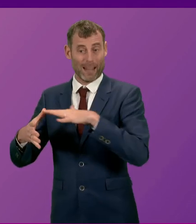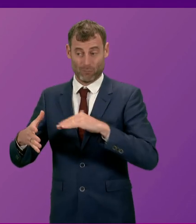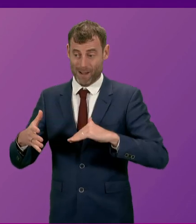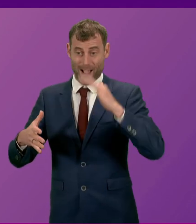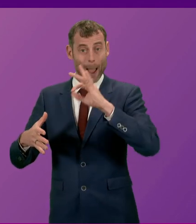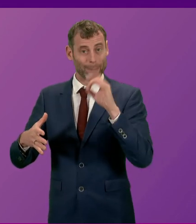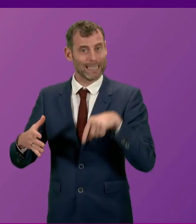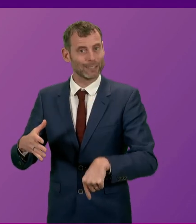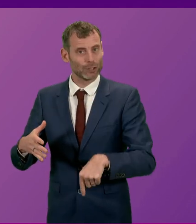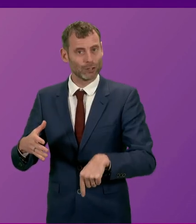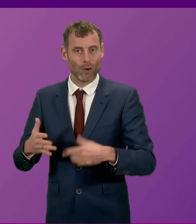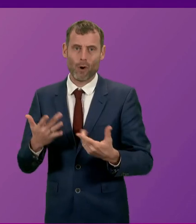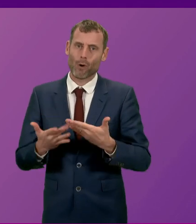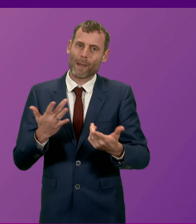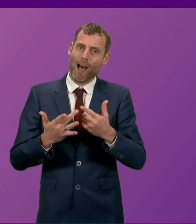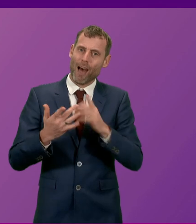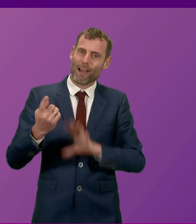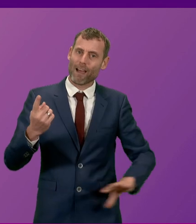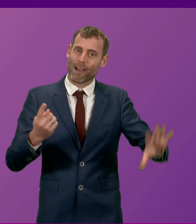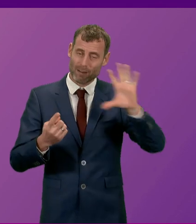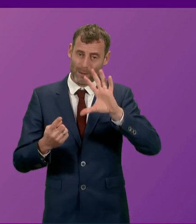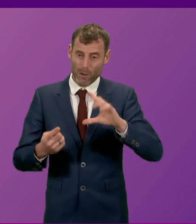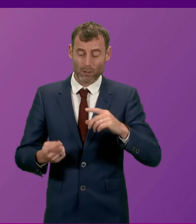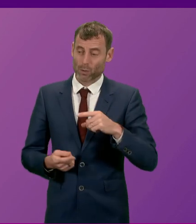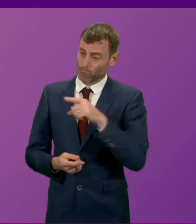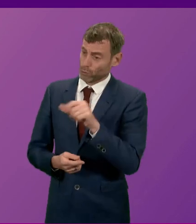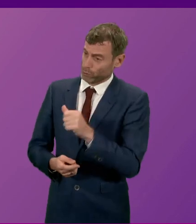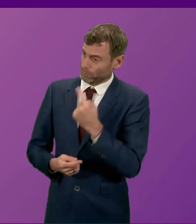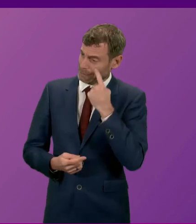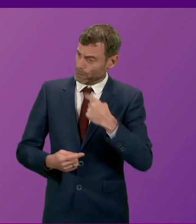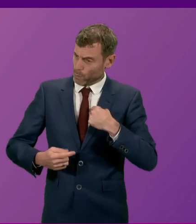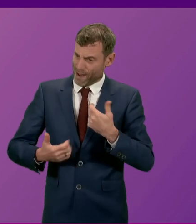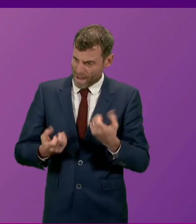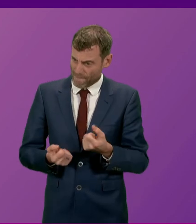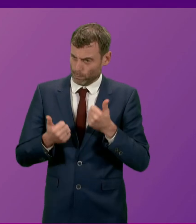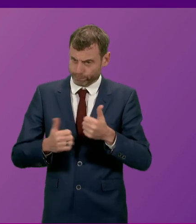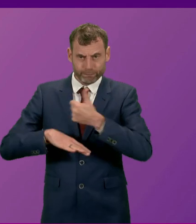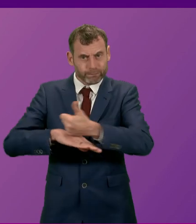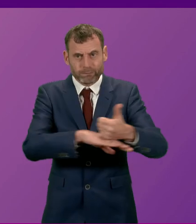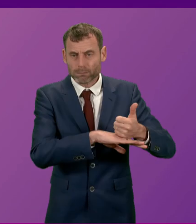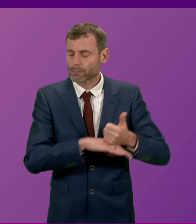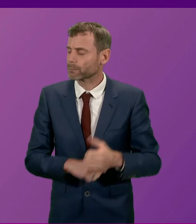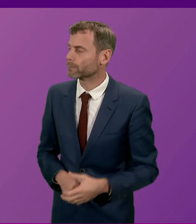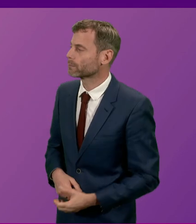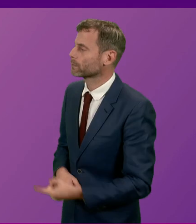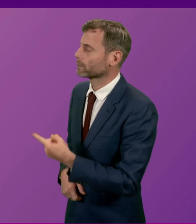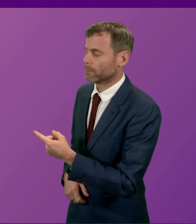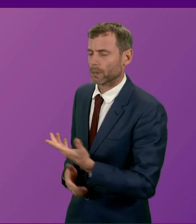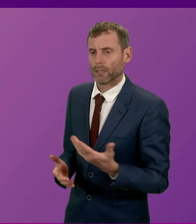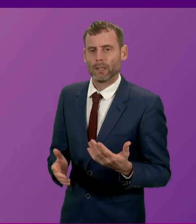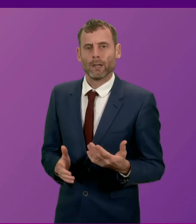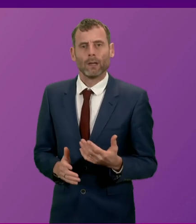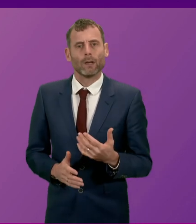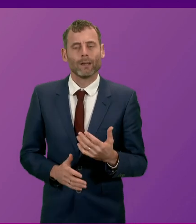well supported by the government's financial commitments. Kevin Stewart. Thank you, Presiding Officer. Despite plenty